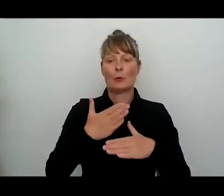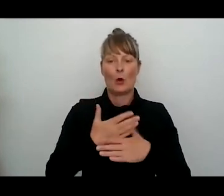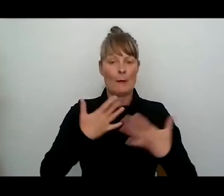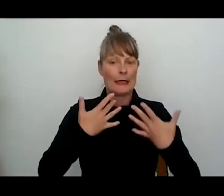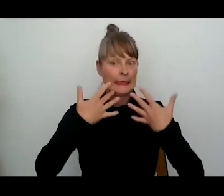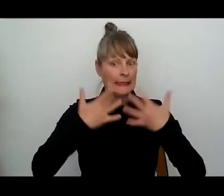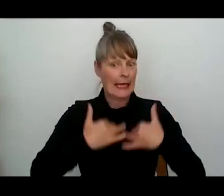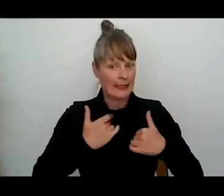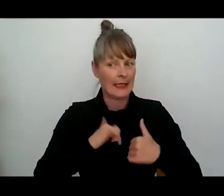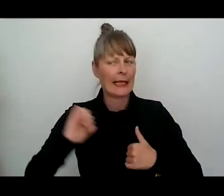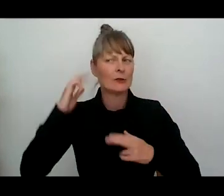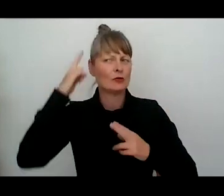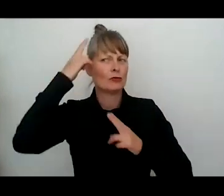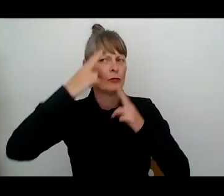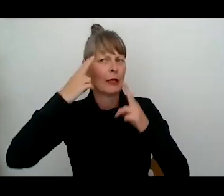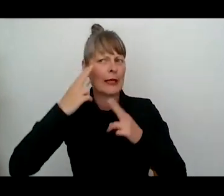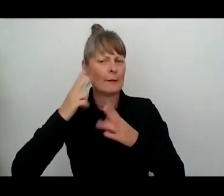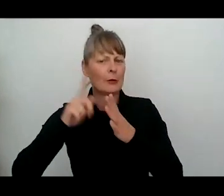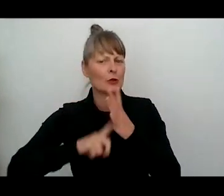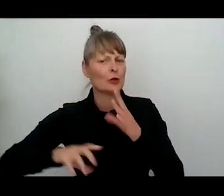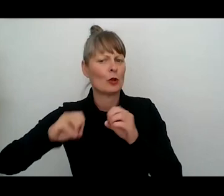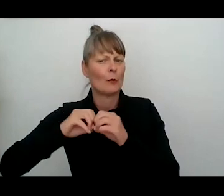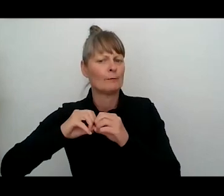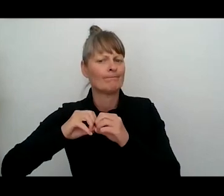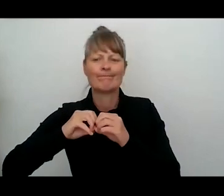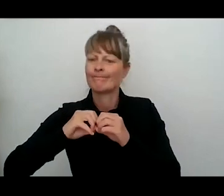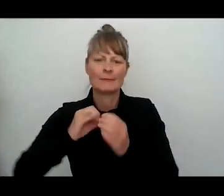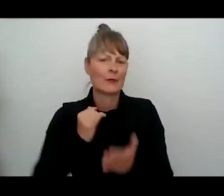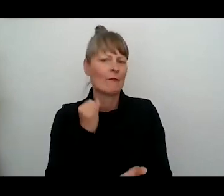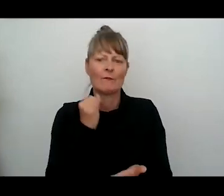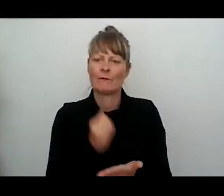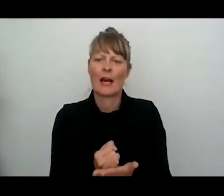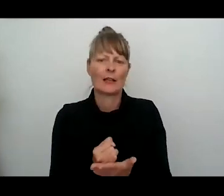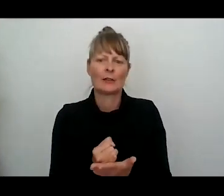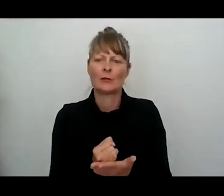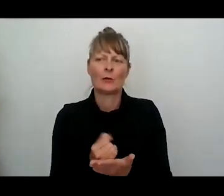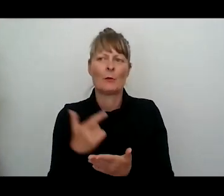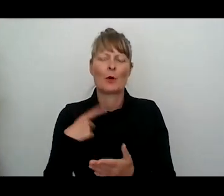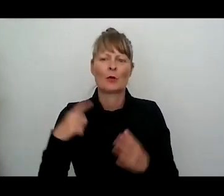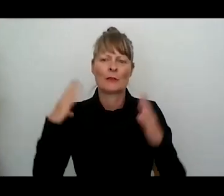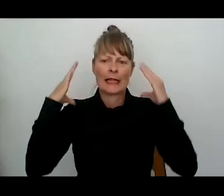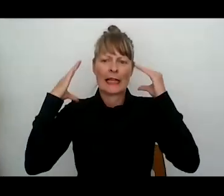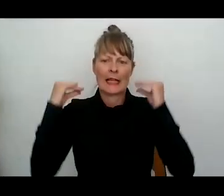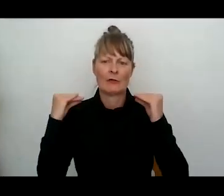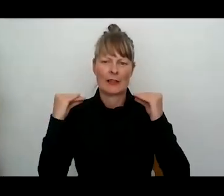job, and he didn't pass because of his hearing. It was one of those strict conditions.